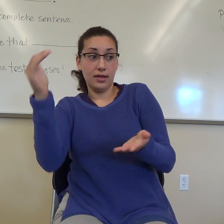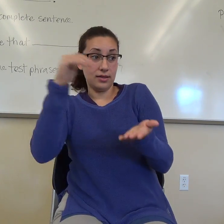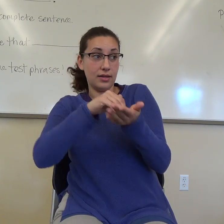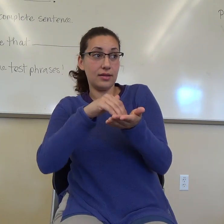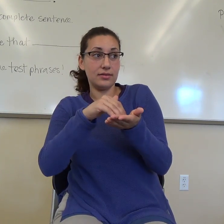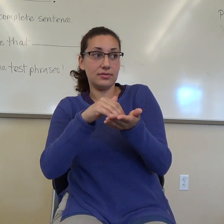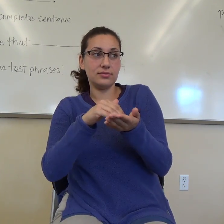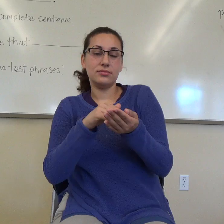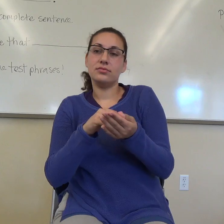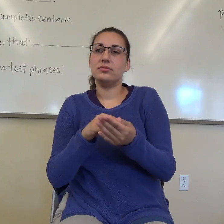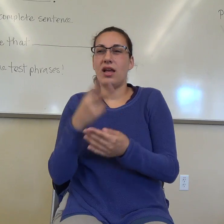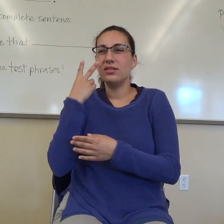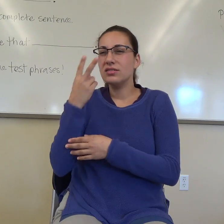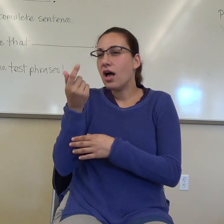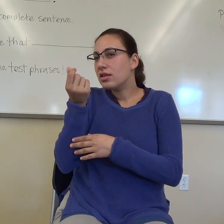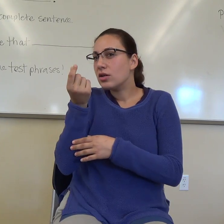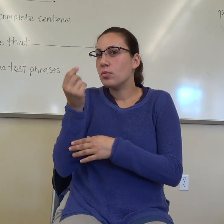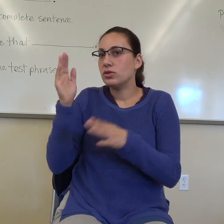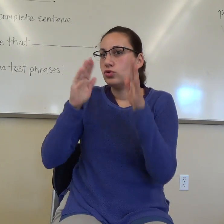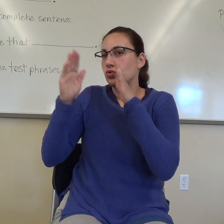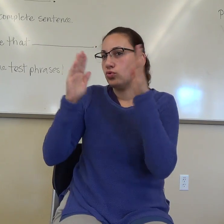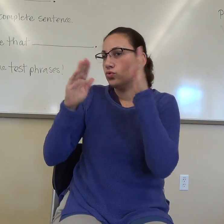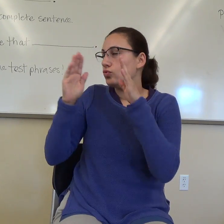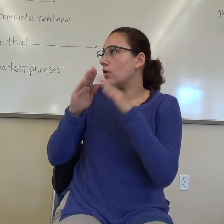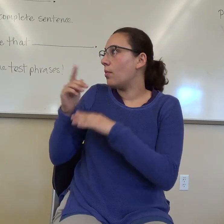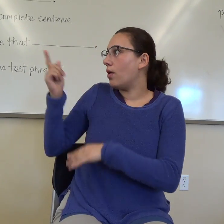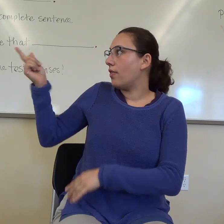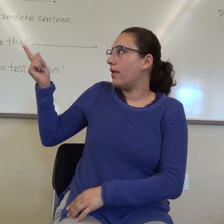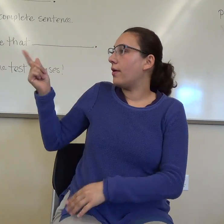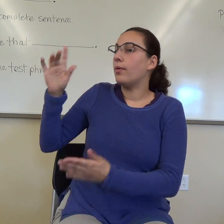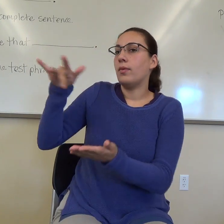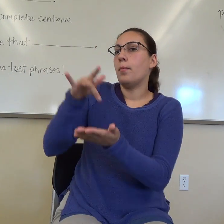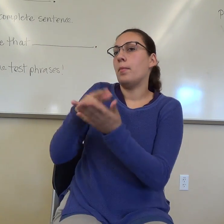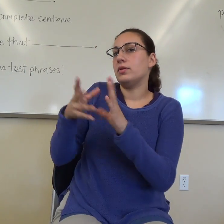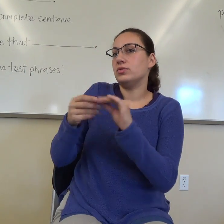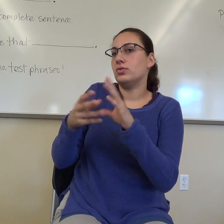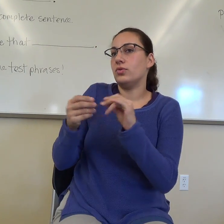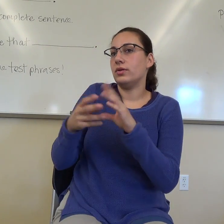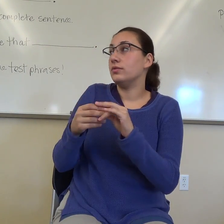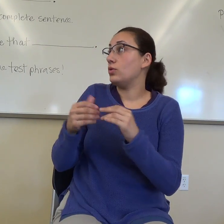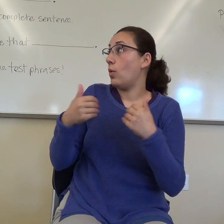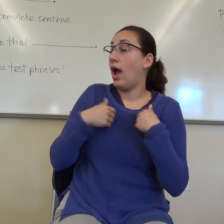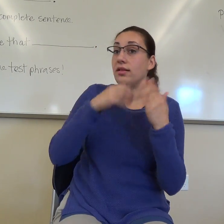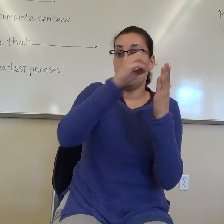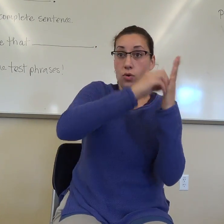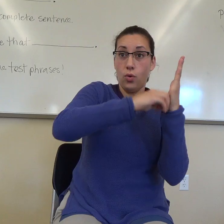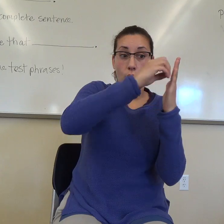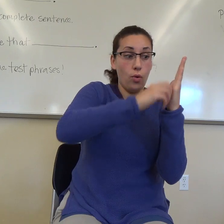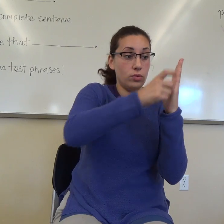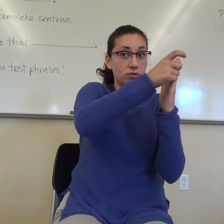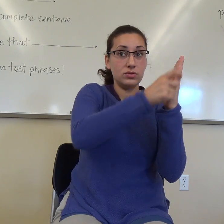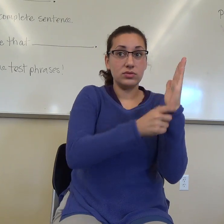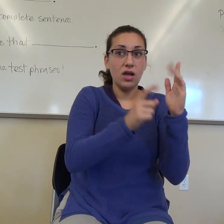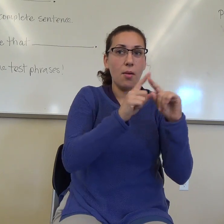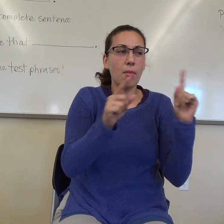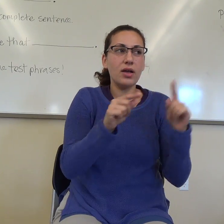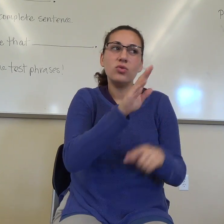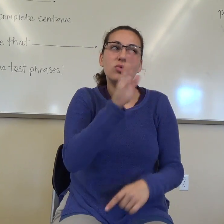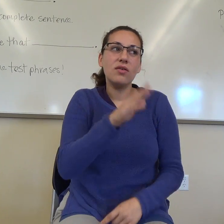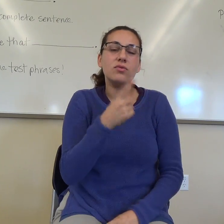trouble, okay? You had all this stuff, but you never did tell me. You said, here's the story behind the holiday.